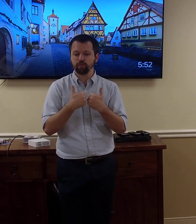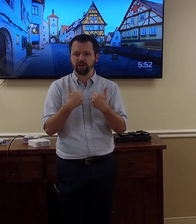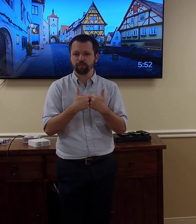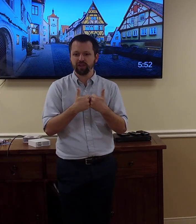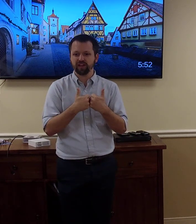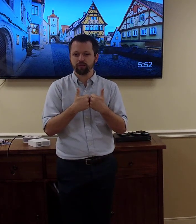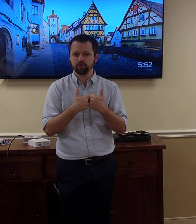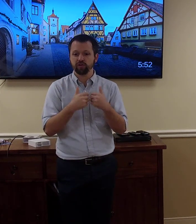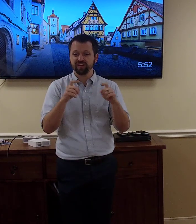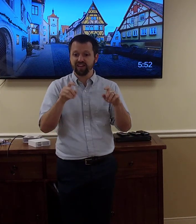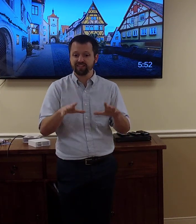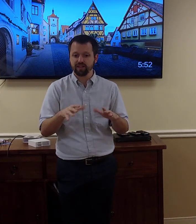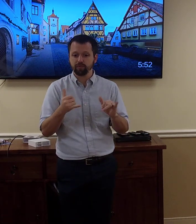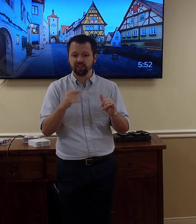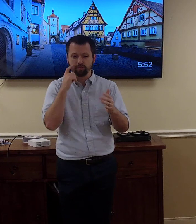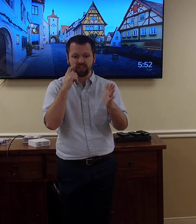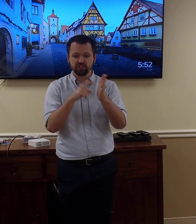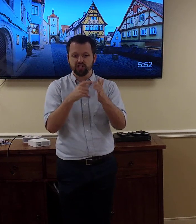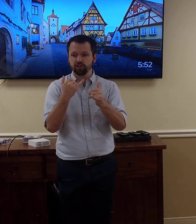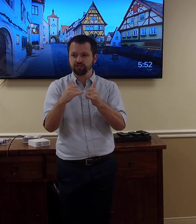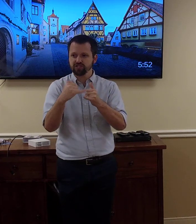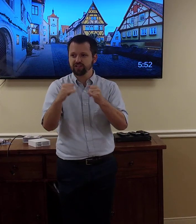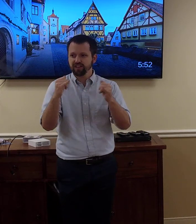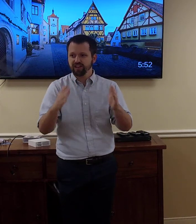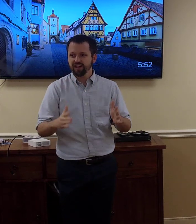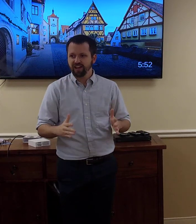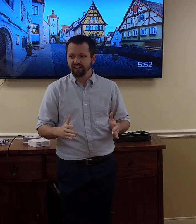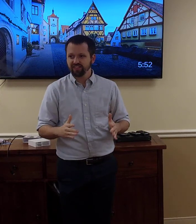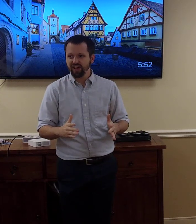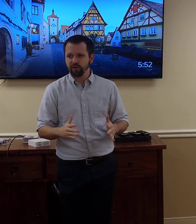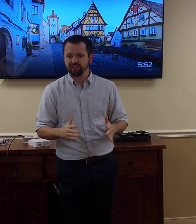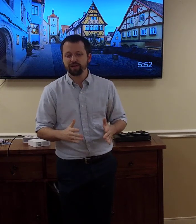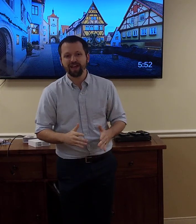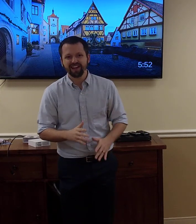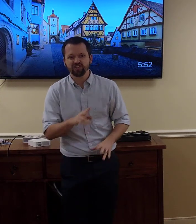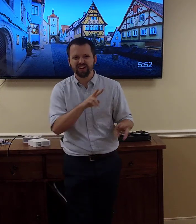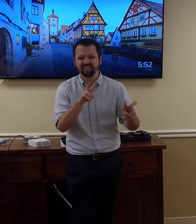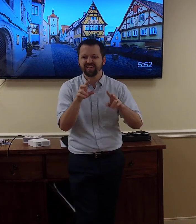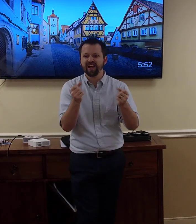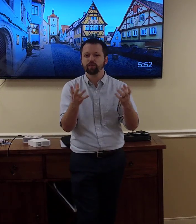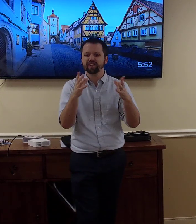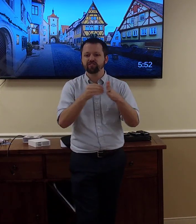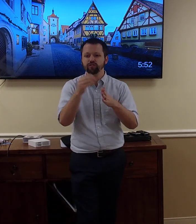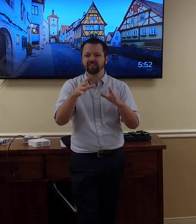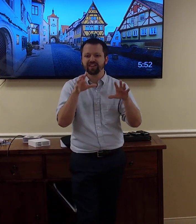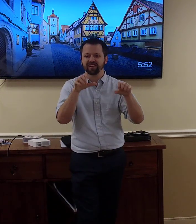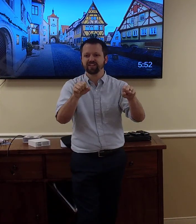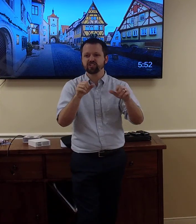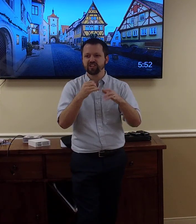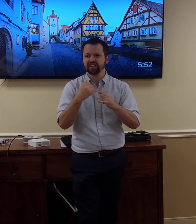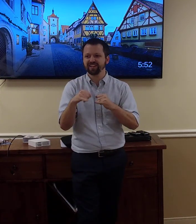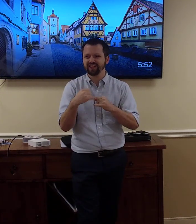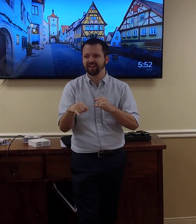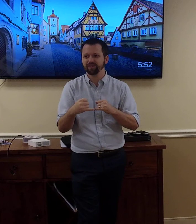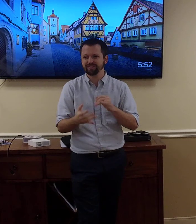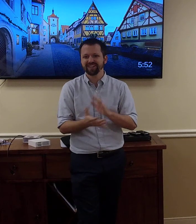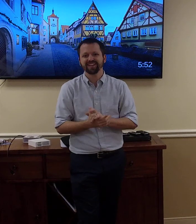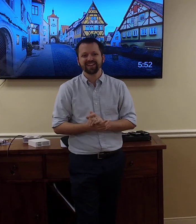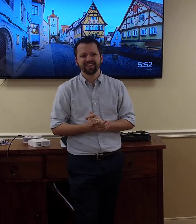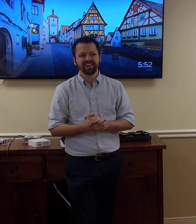I'd play, during tests, I'd play Spot the Cheaters. And so I would sit back and try to see how many students I could catch cheating. That was